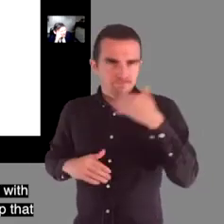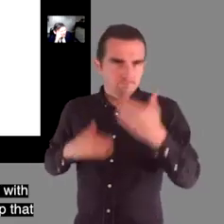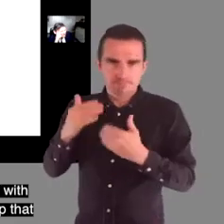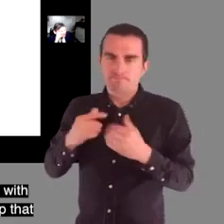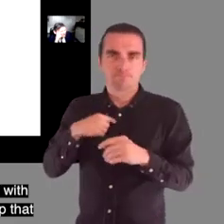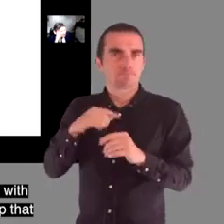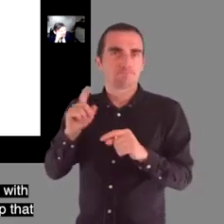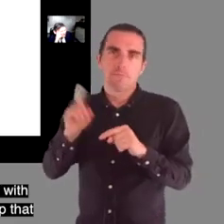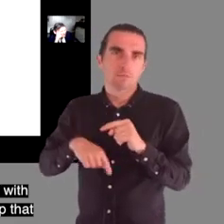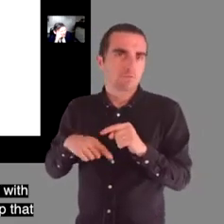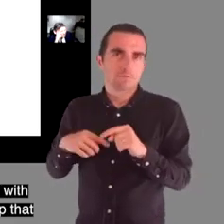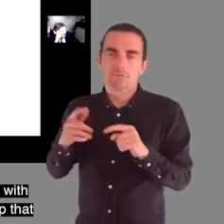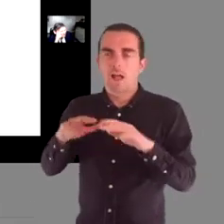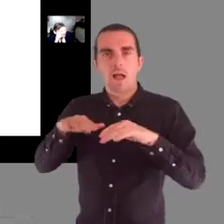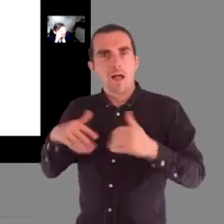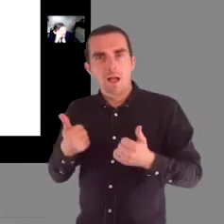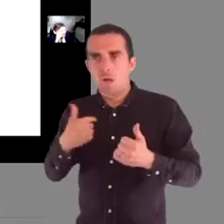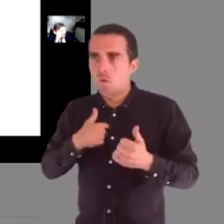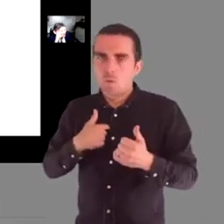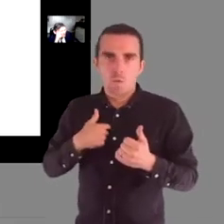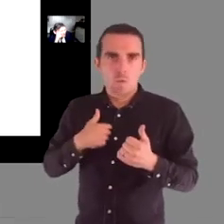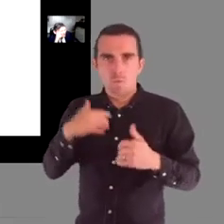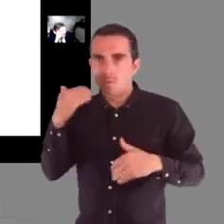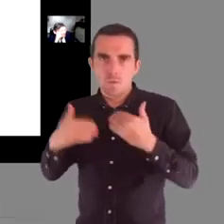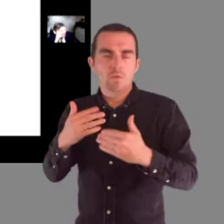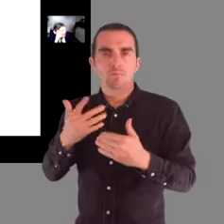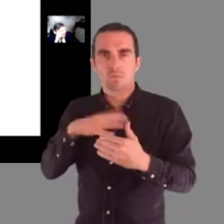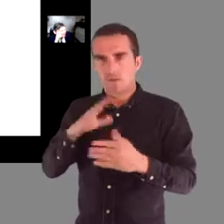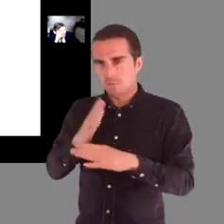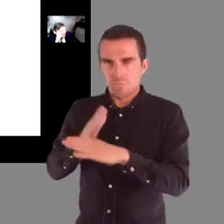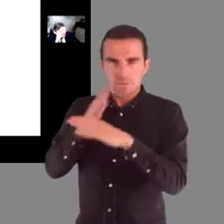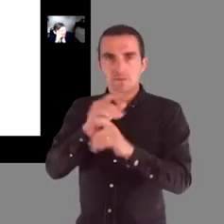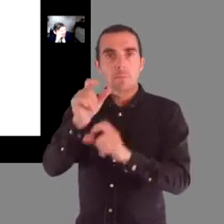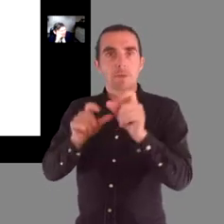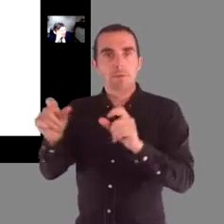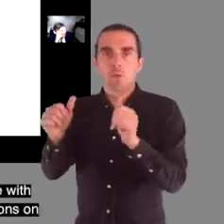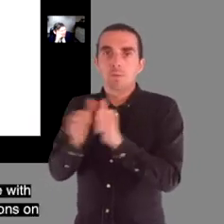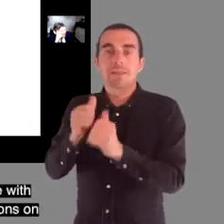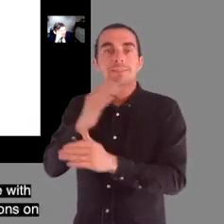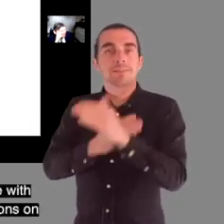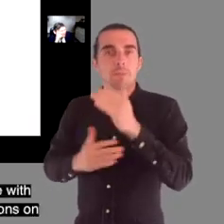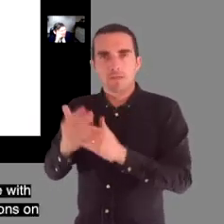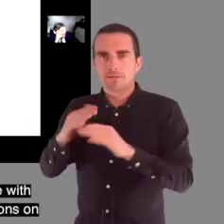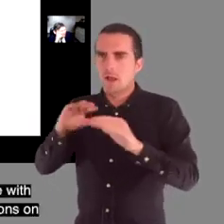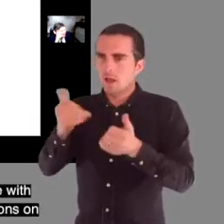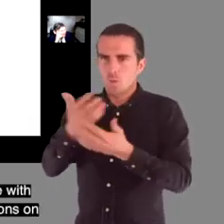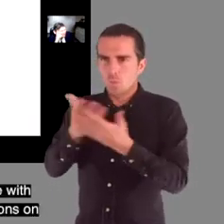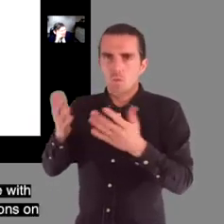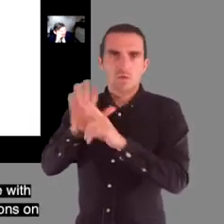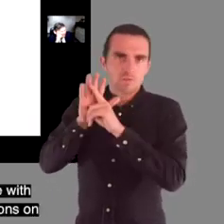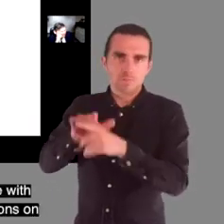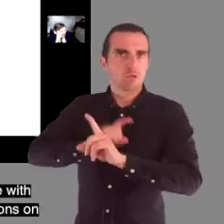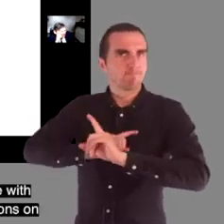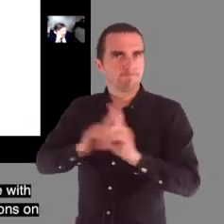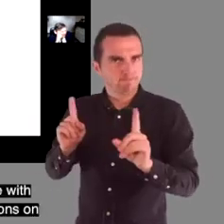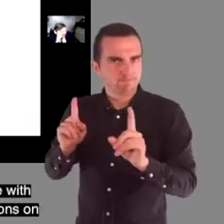that we cannot do that. That's how it started. So that we can protect people with